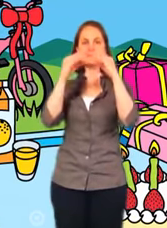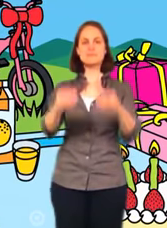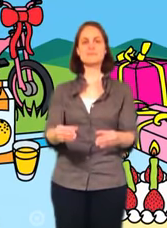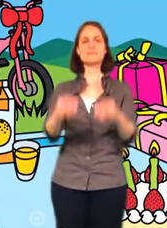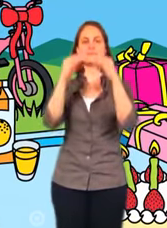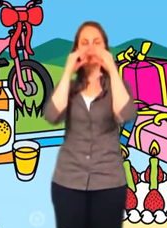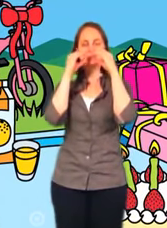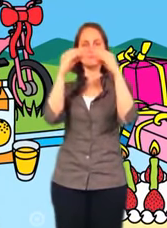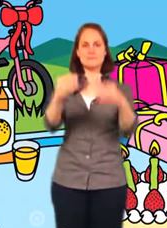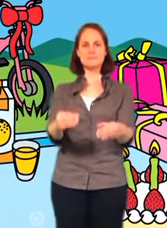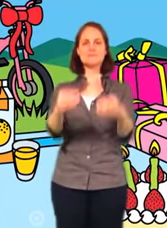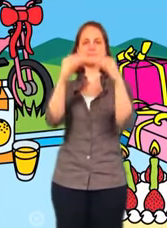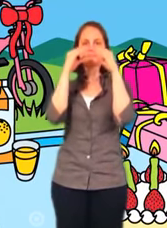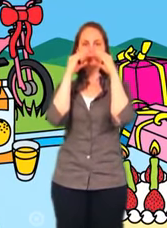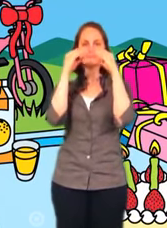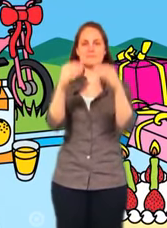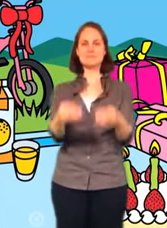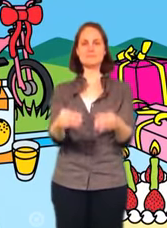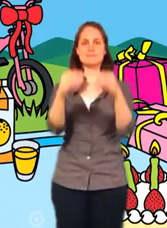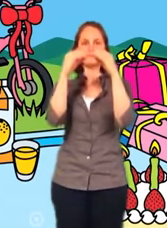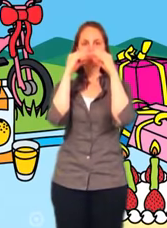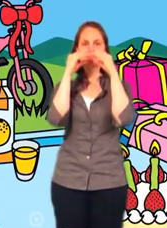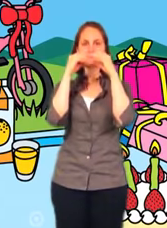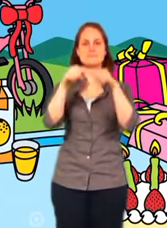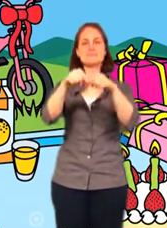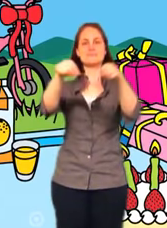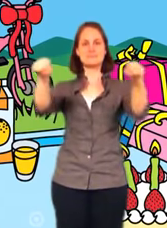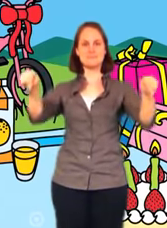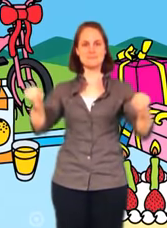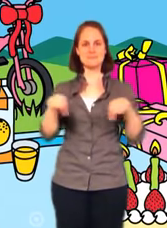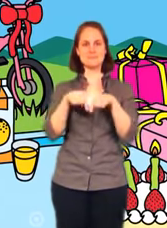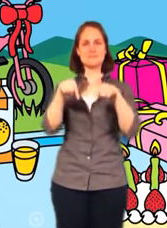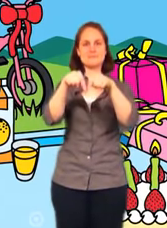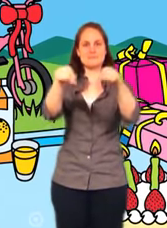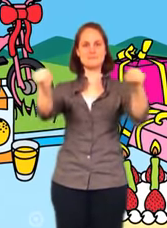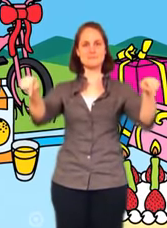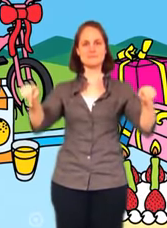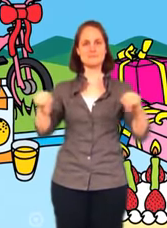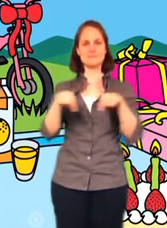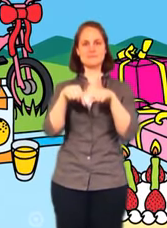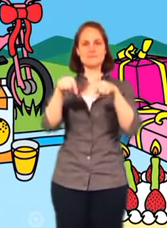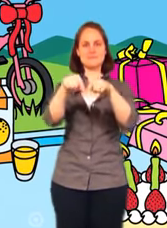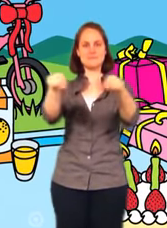Sandwich, sandwich, sandwich. Pizza, pizza, pizza.